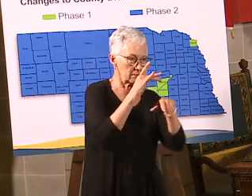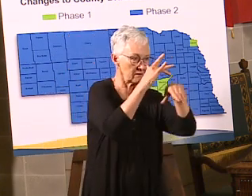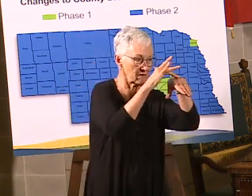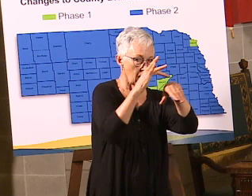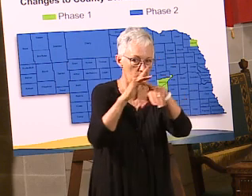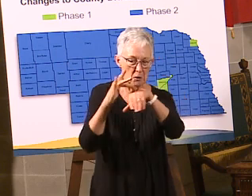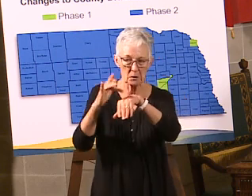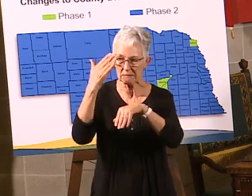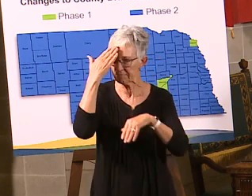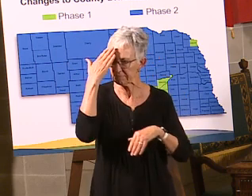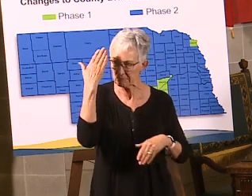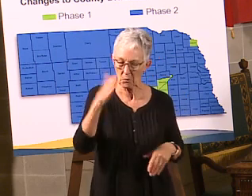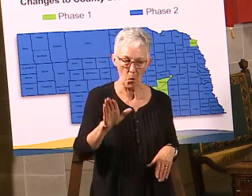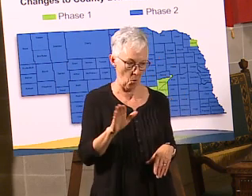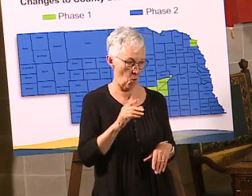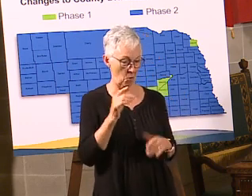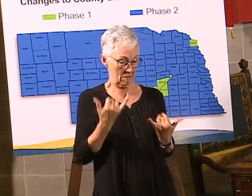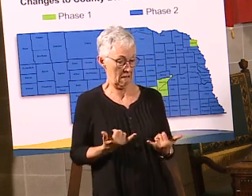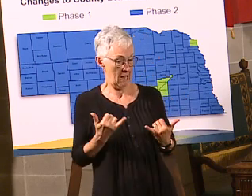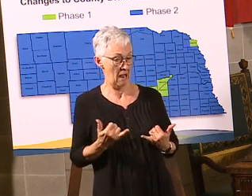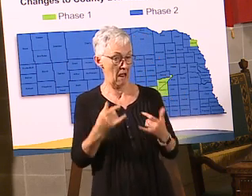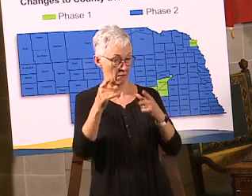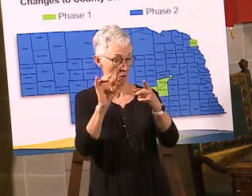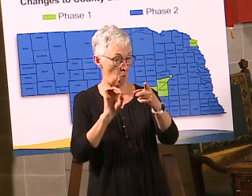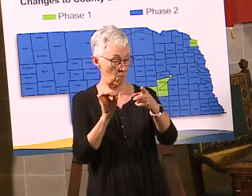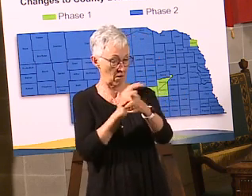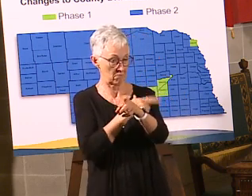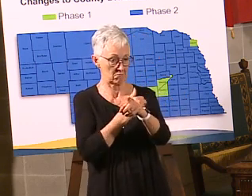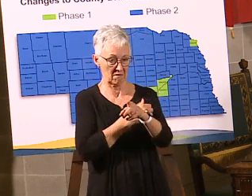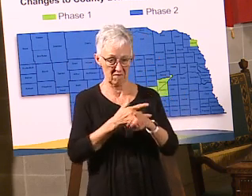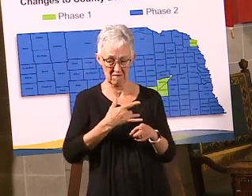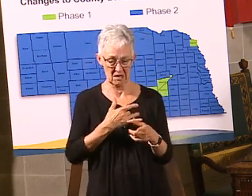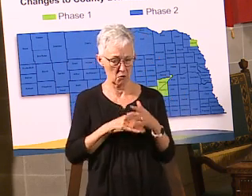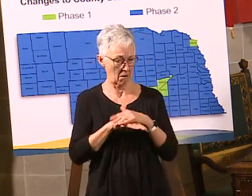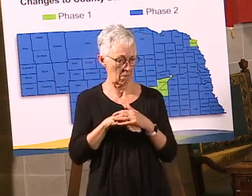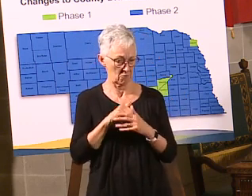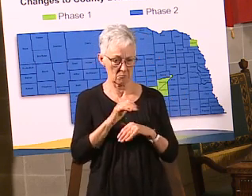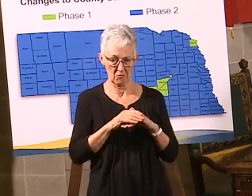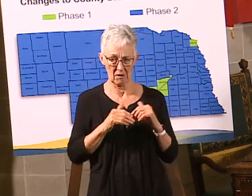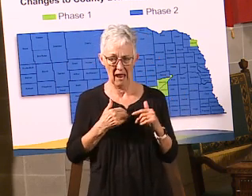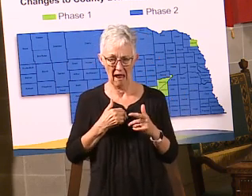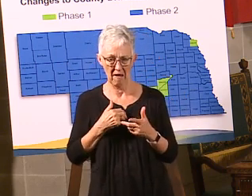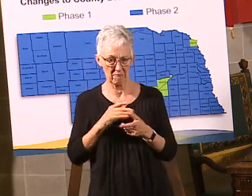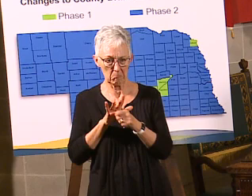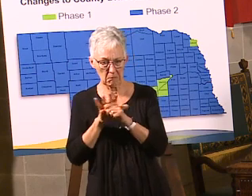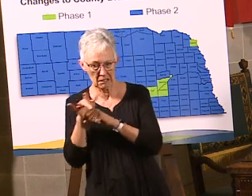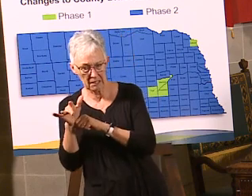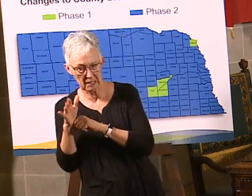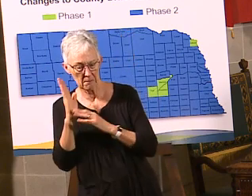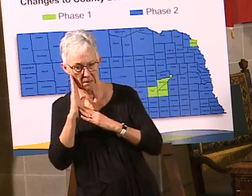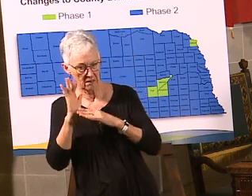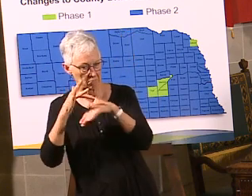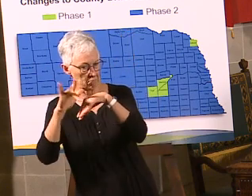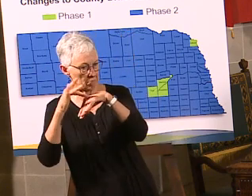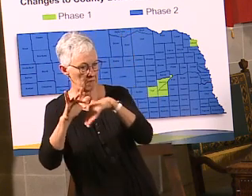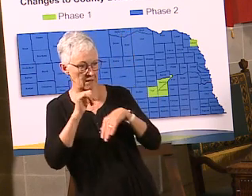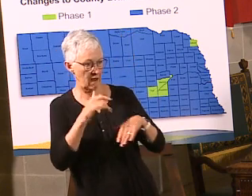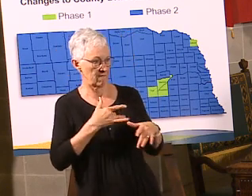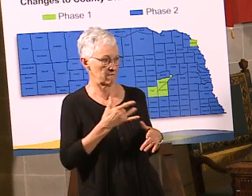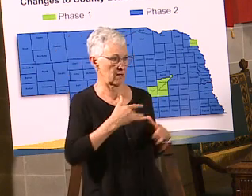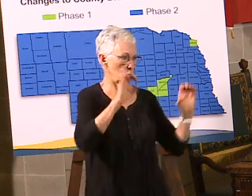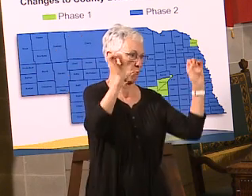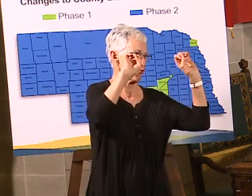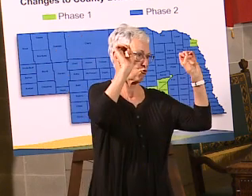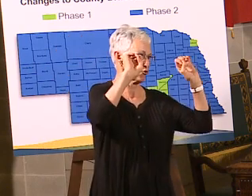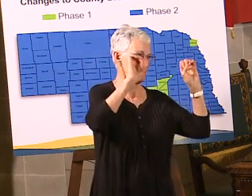see. They feel they're managing the situation with the numbers I just gave you without any issues. As a matter of fact, after this